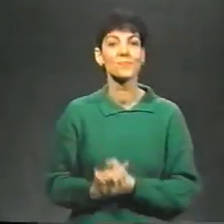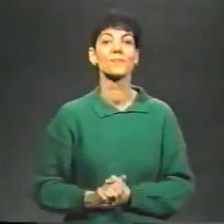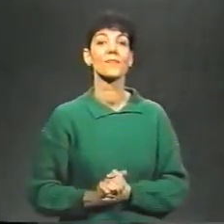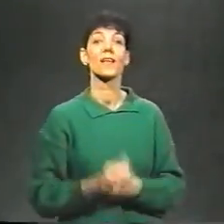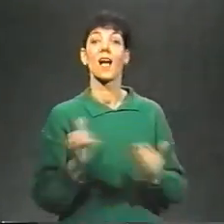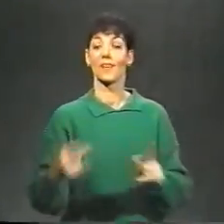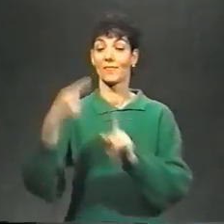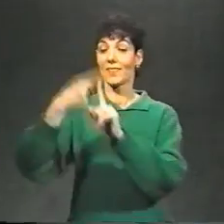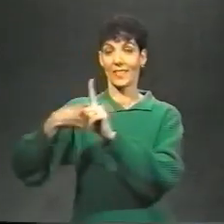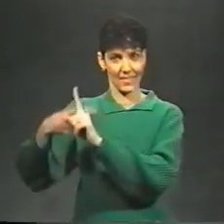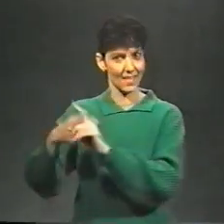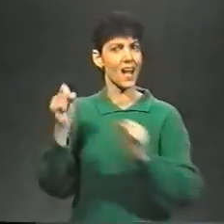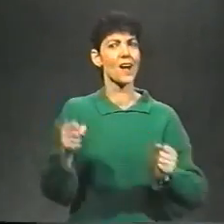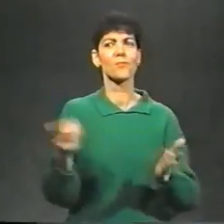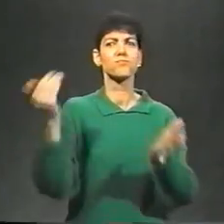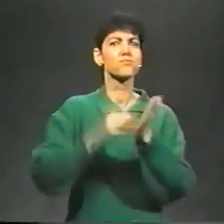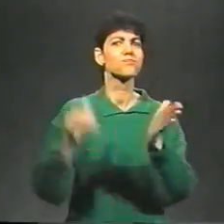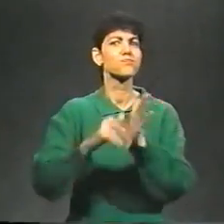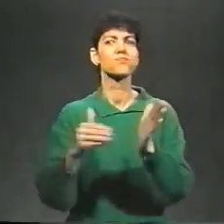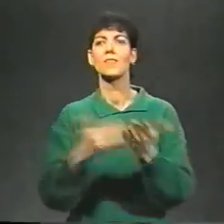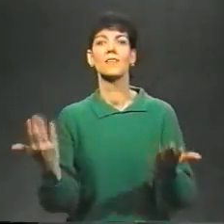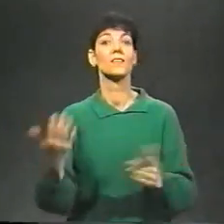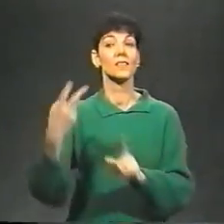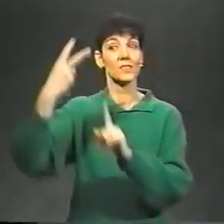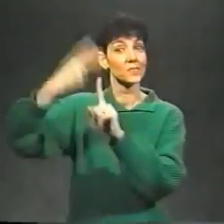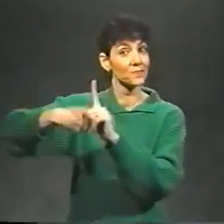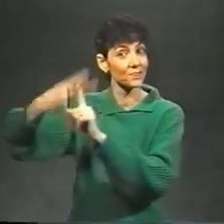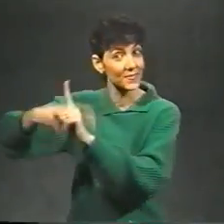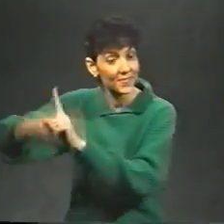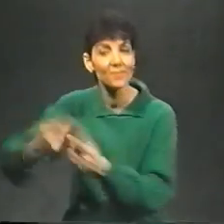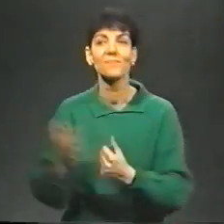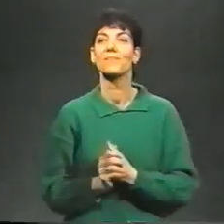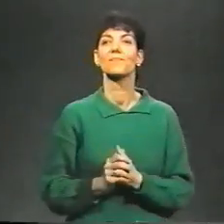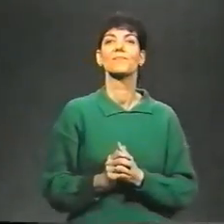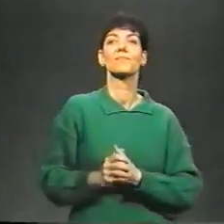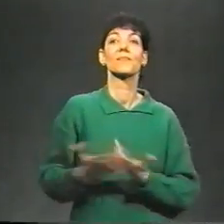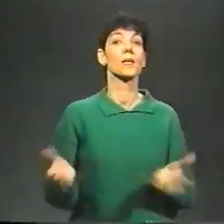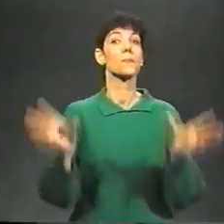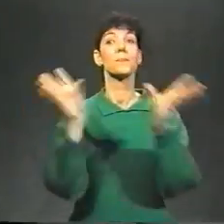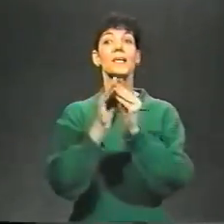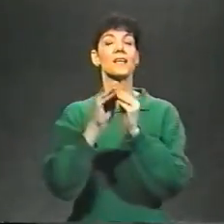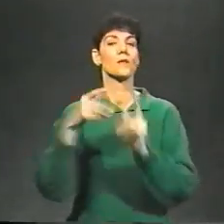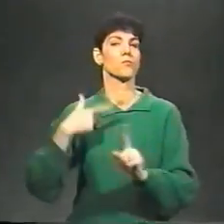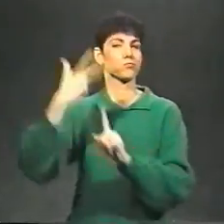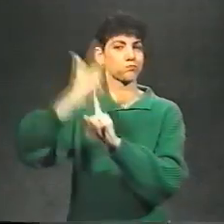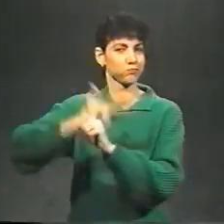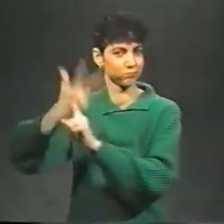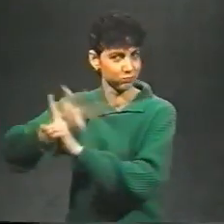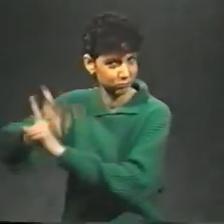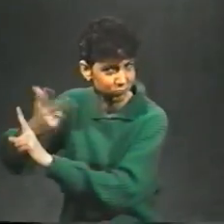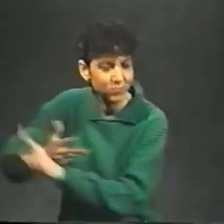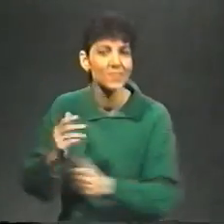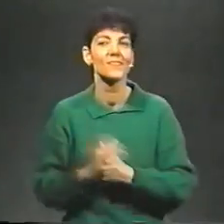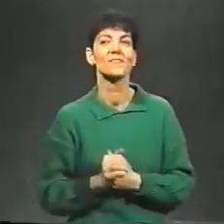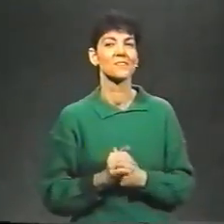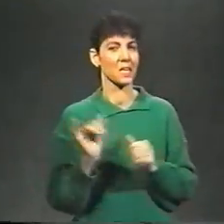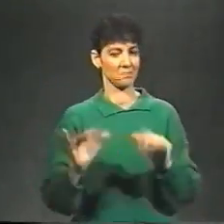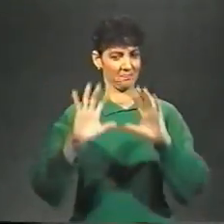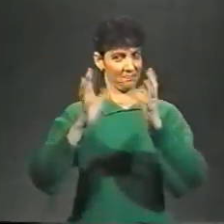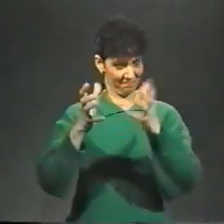As with the previous set, these signs can show regularity by rapidly repeating the sign. Notice how the sign location shifts